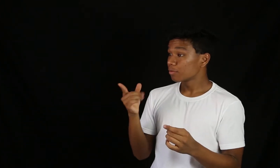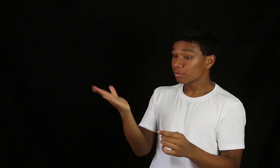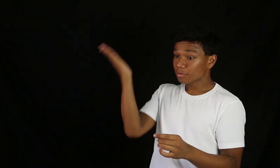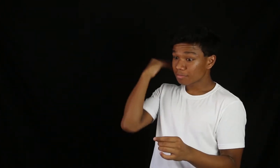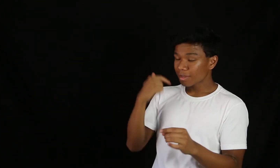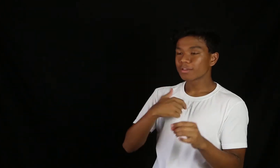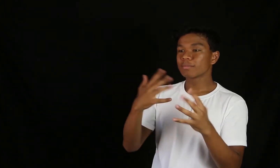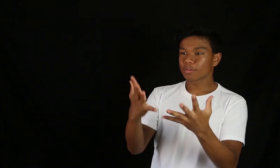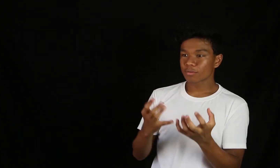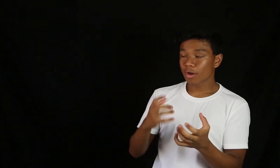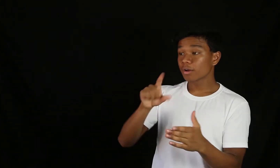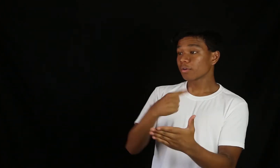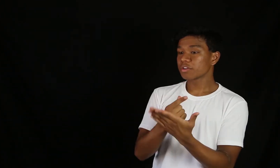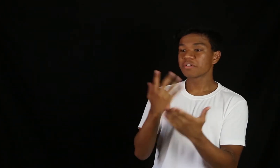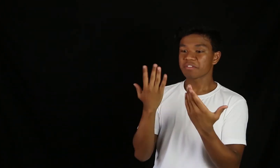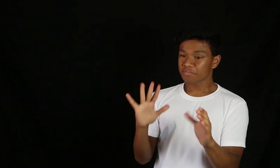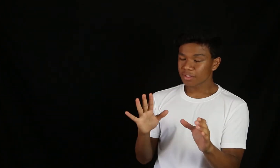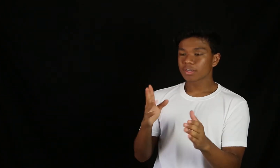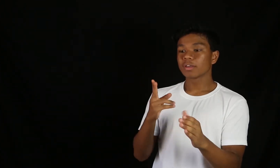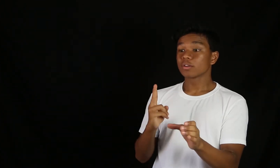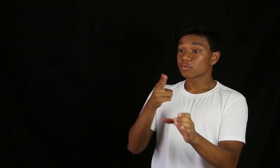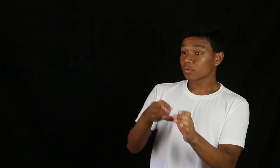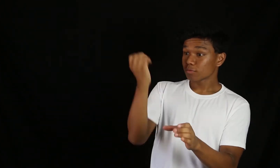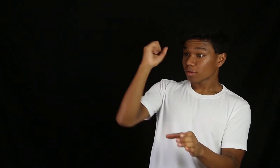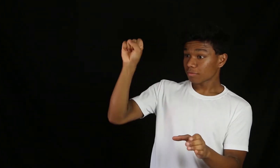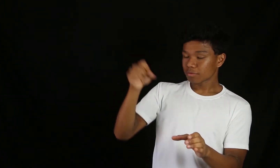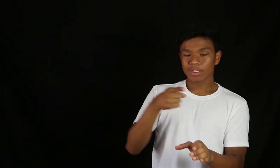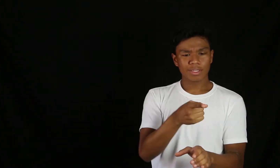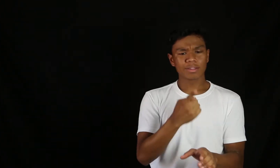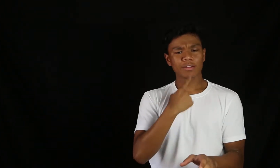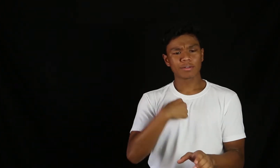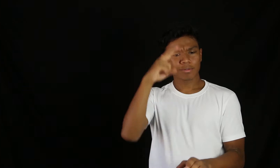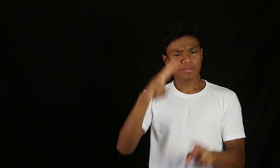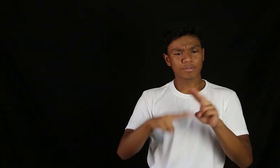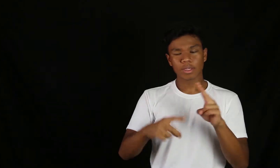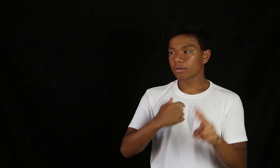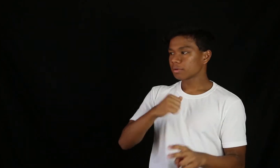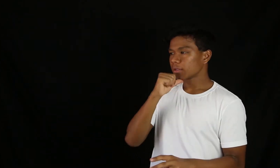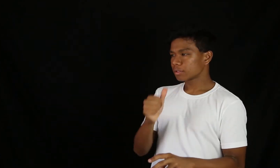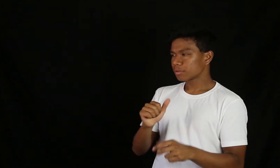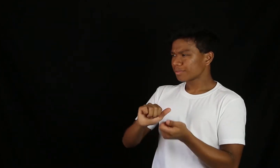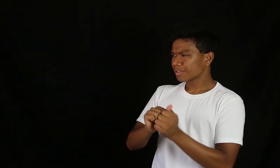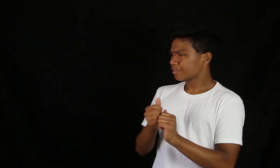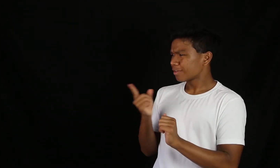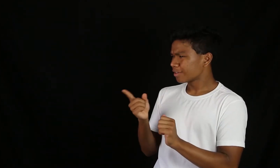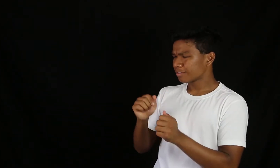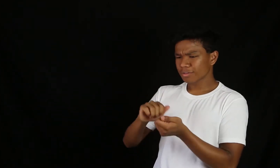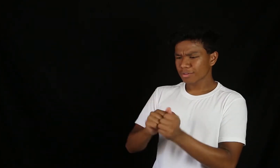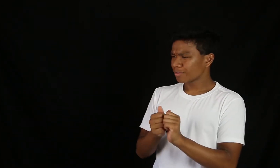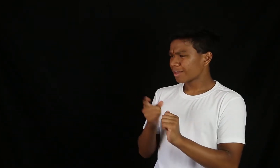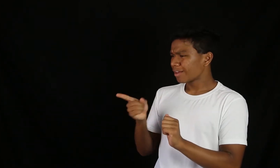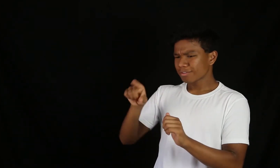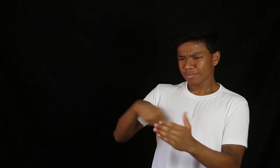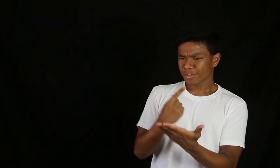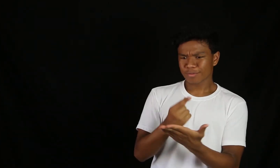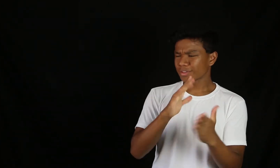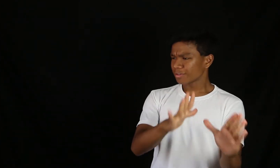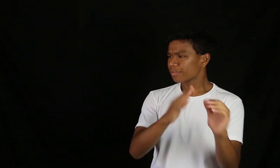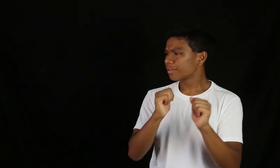what you did, graduate in two and join the revolution. He looked at me like I was stupid. I'm not stupid. So how'd you do it? How'd you graduate so